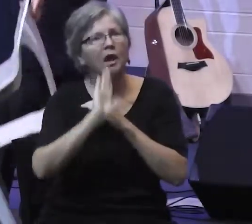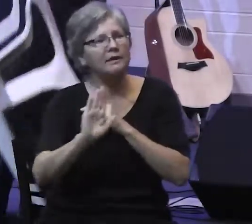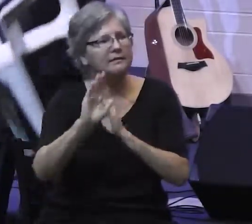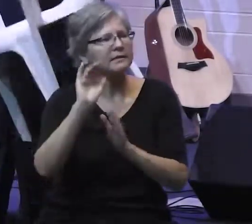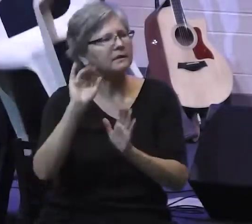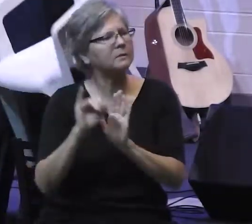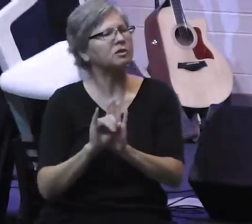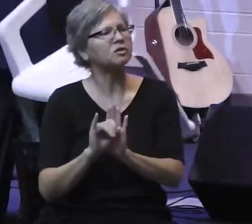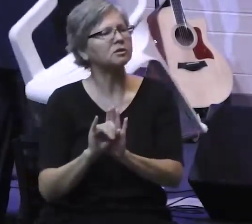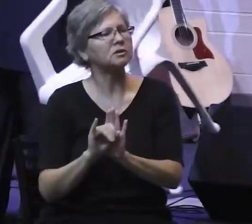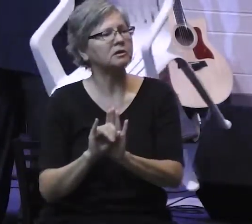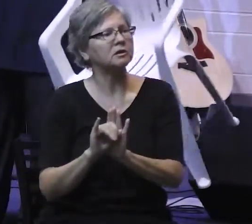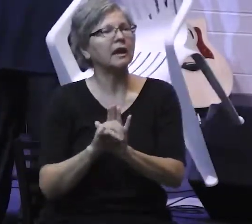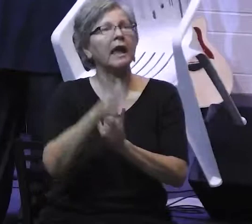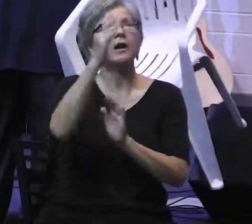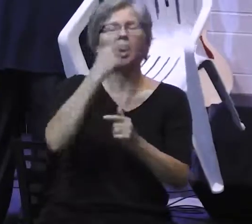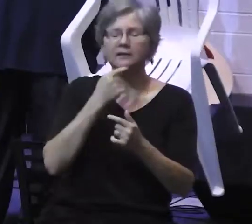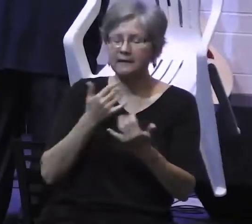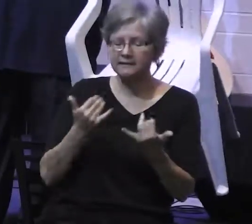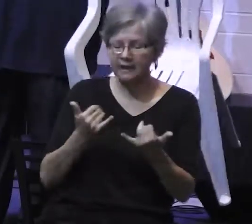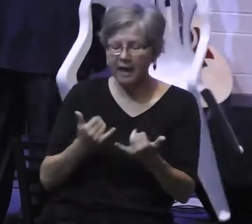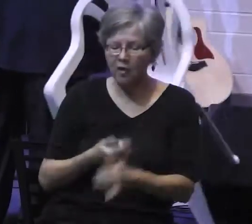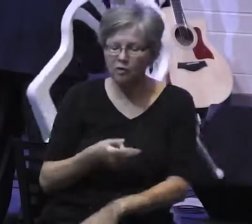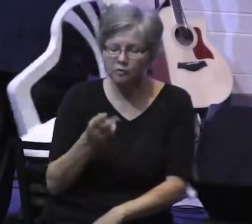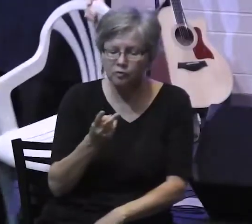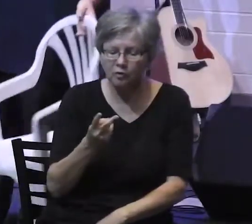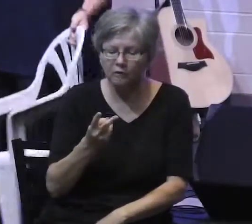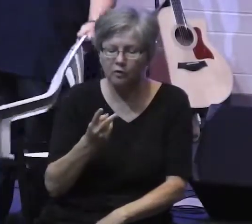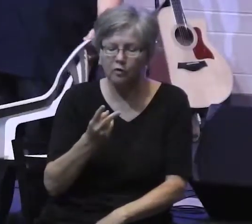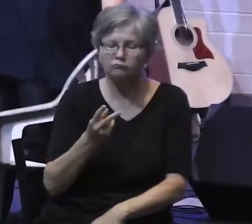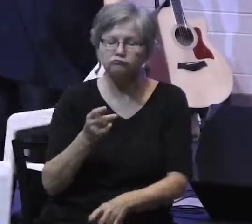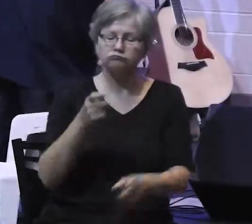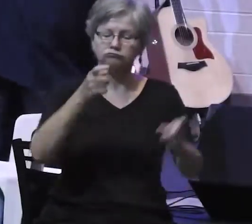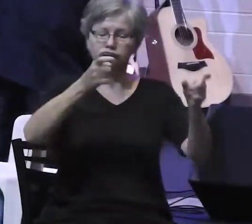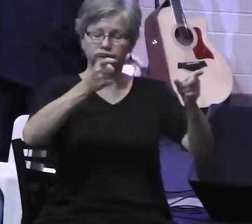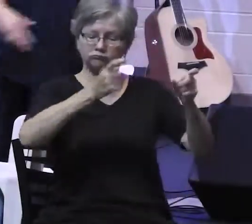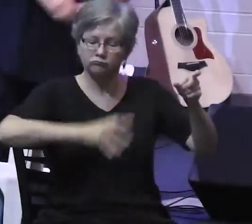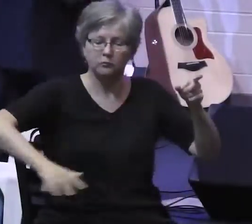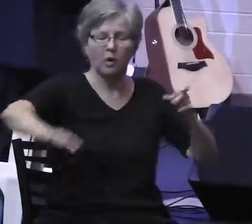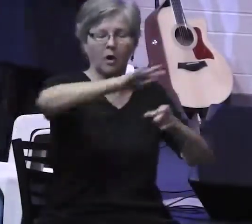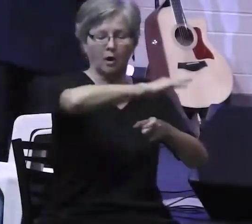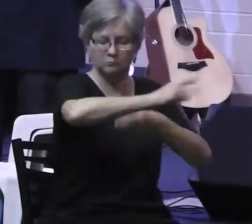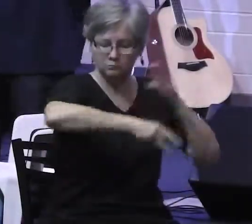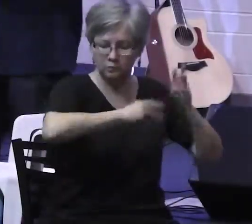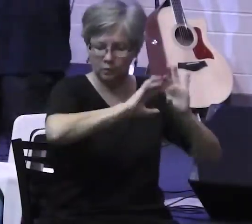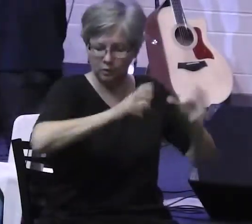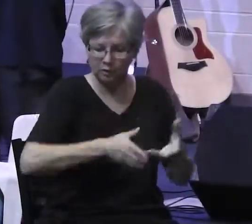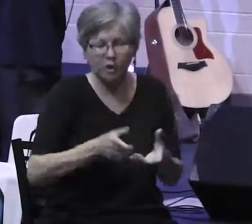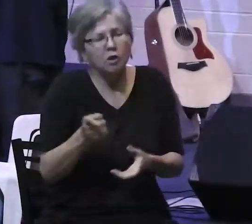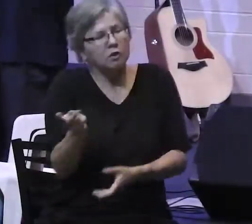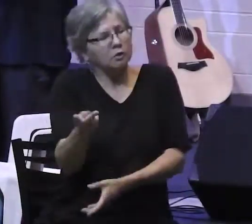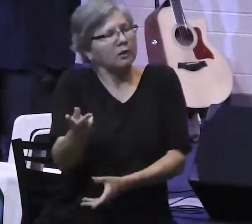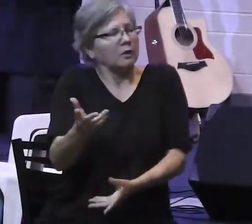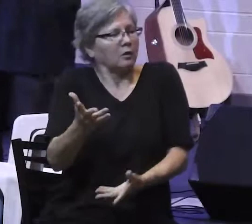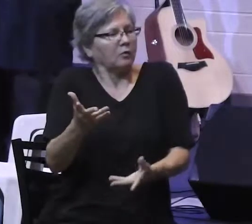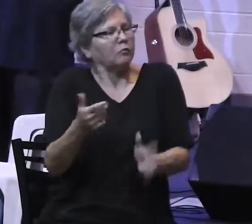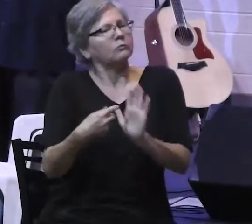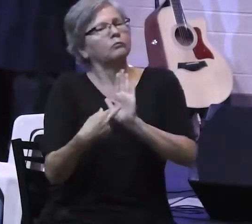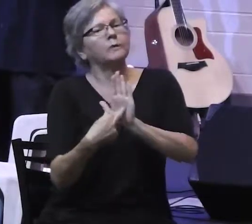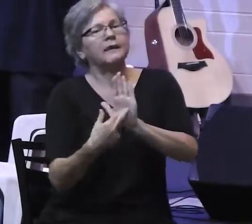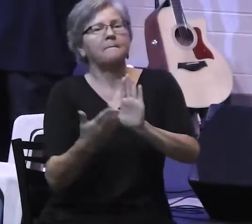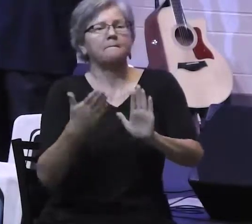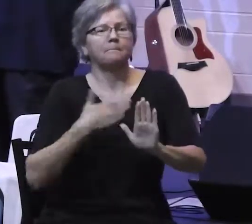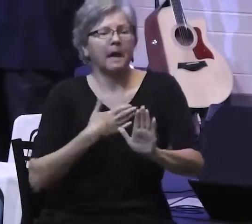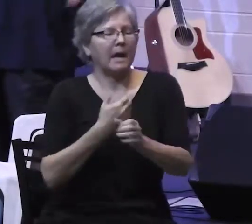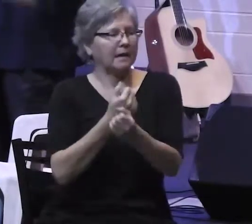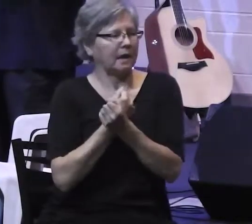you now, creation, and especially you, Adam and Eve, over all of creation, I want you to be my love, my glory,